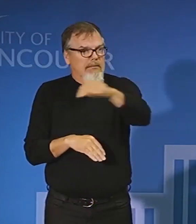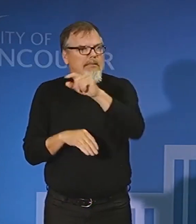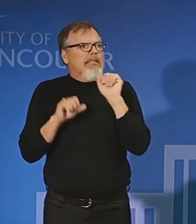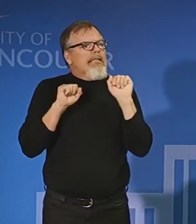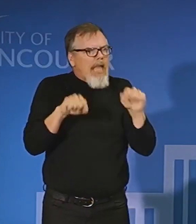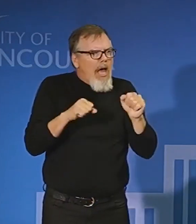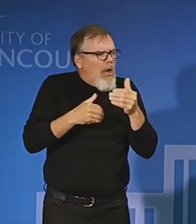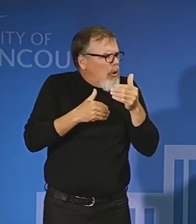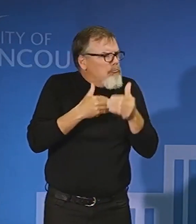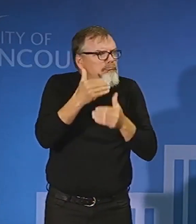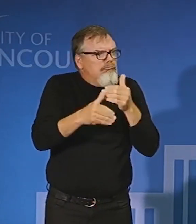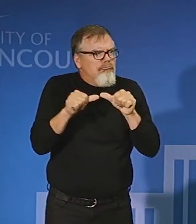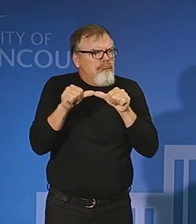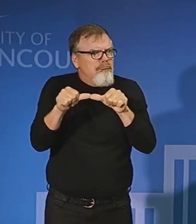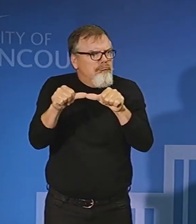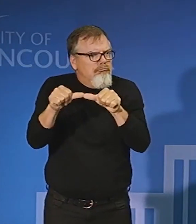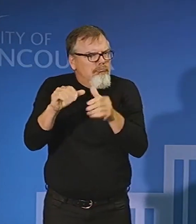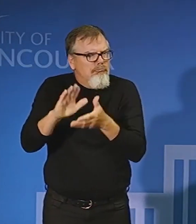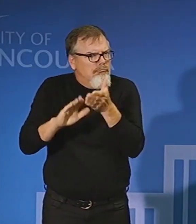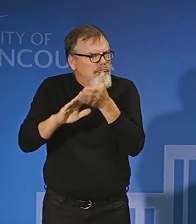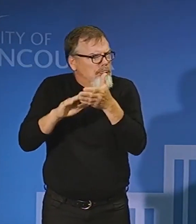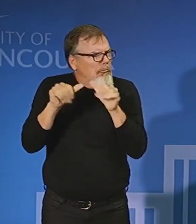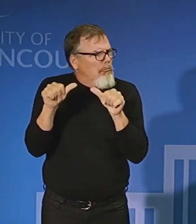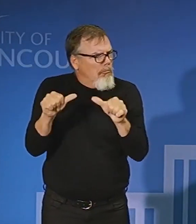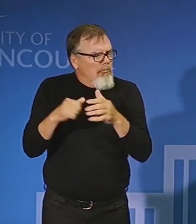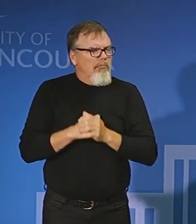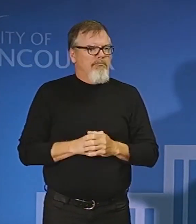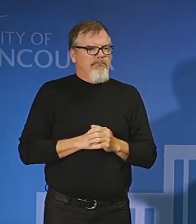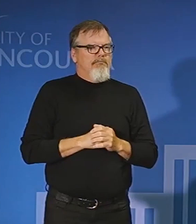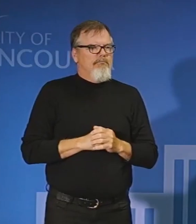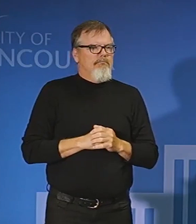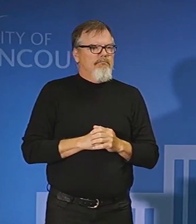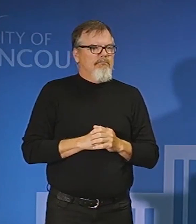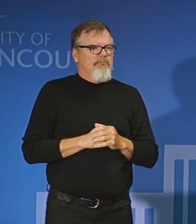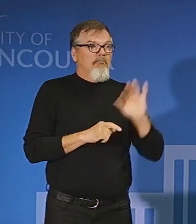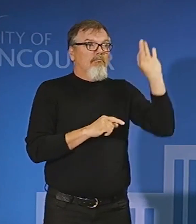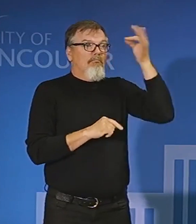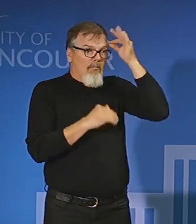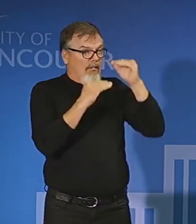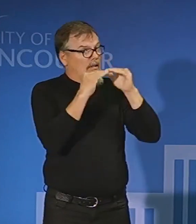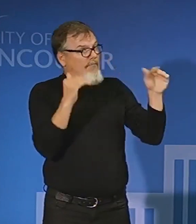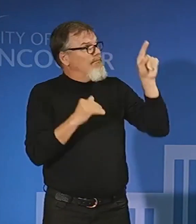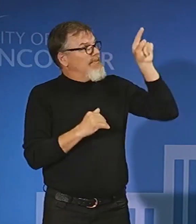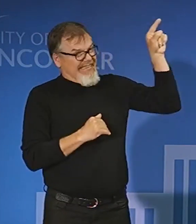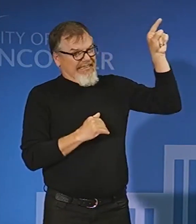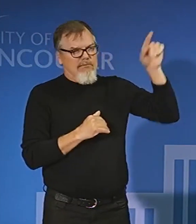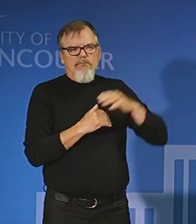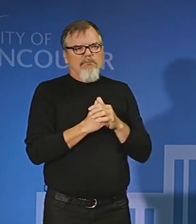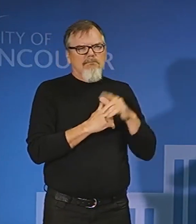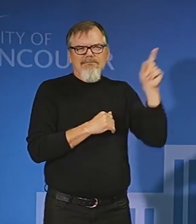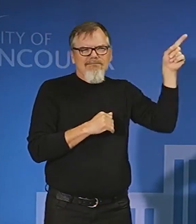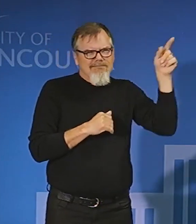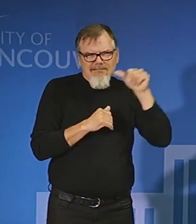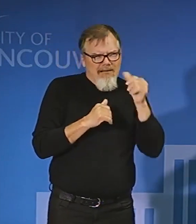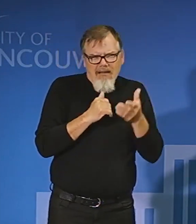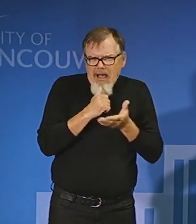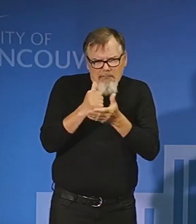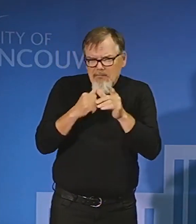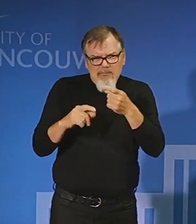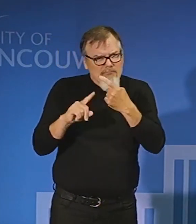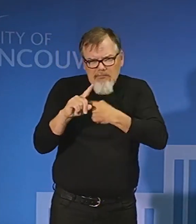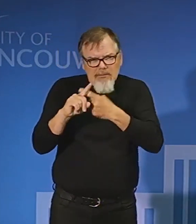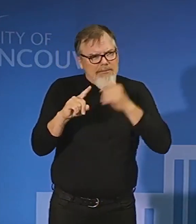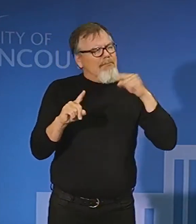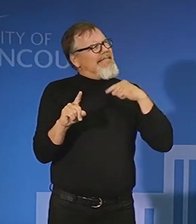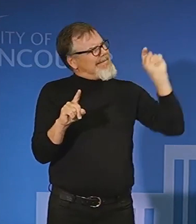More work also needs to be done at the federal level to help businesses and nonprofits struggling to pay rent. Many business groups, including